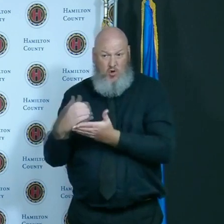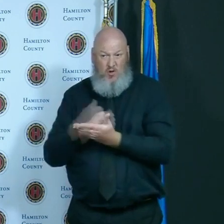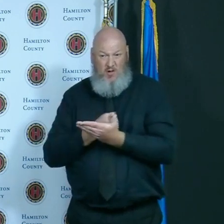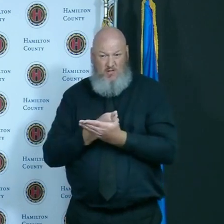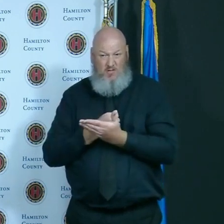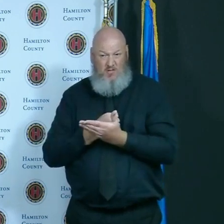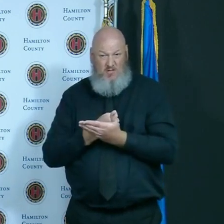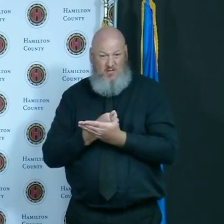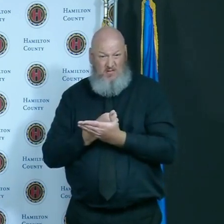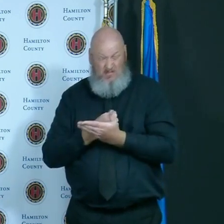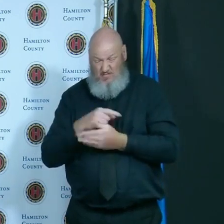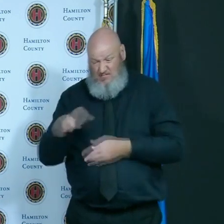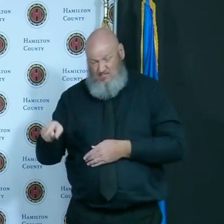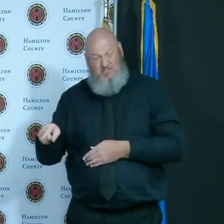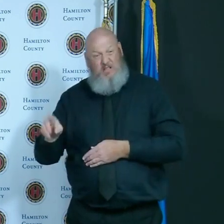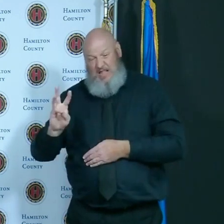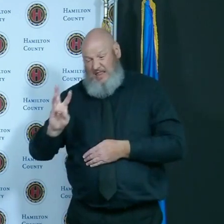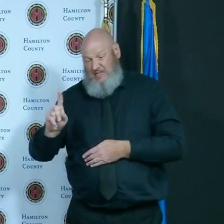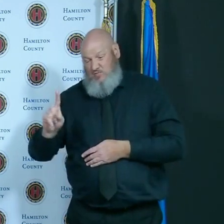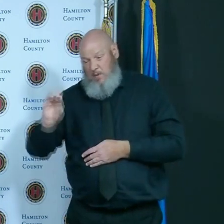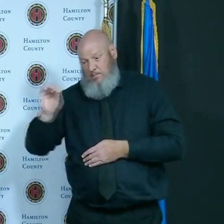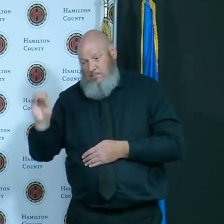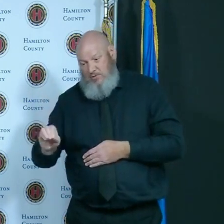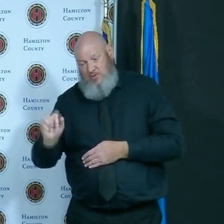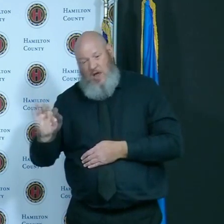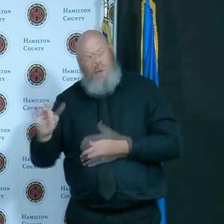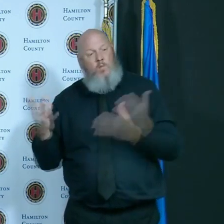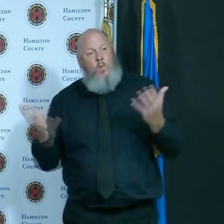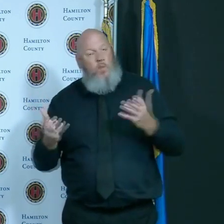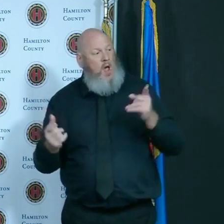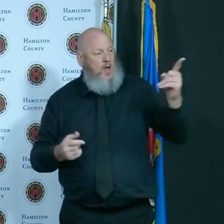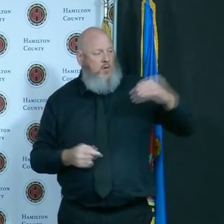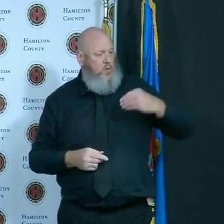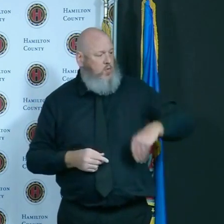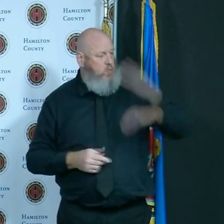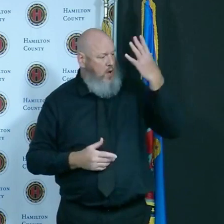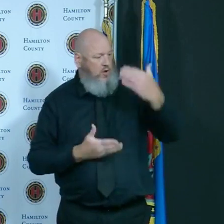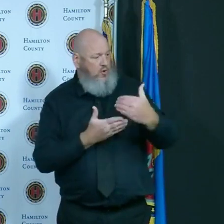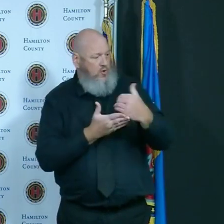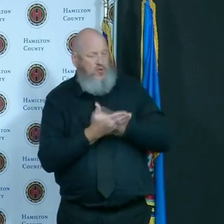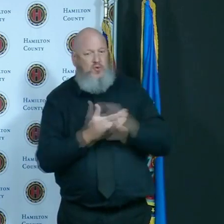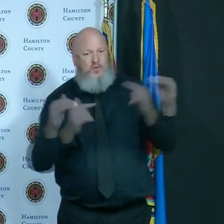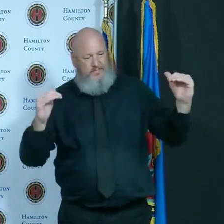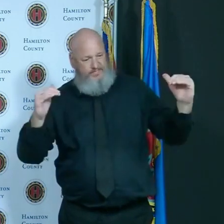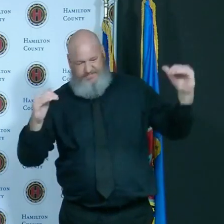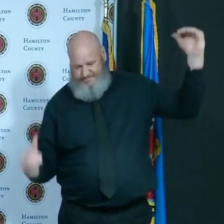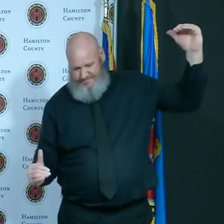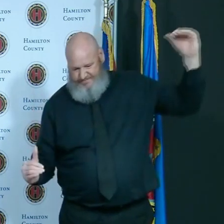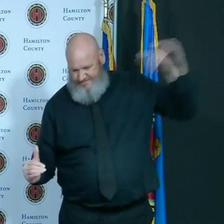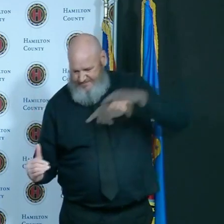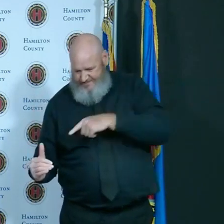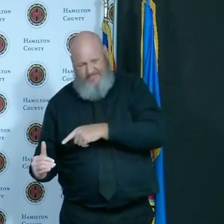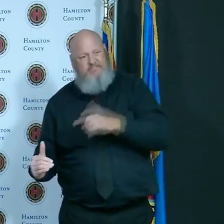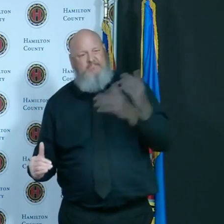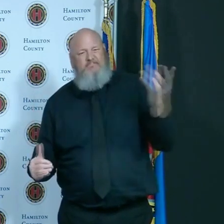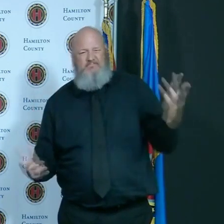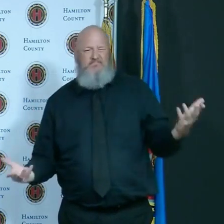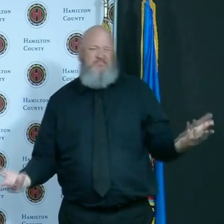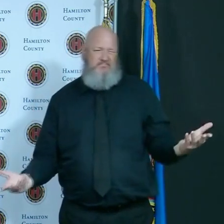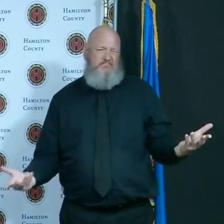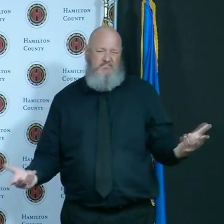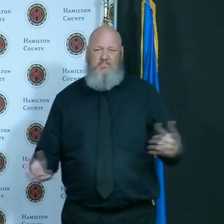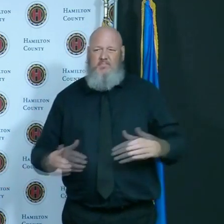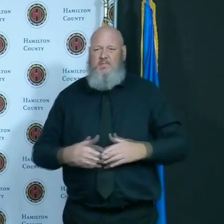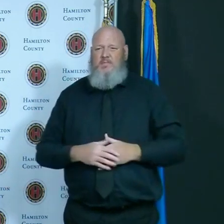Now, I may look like your grandmother. She is not, and neither am